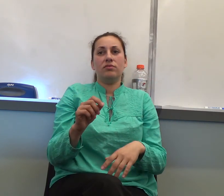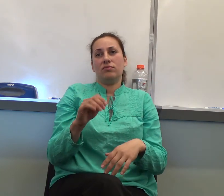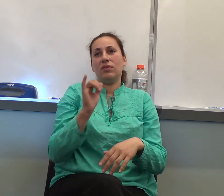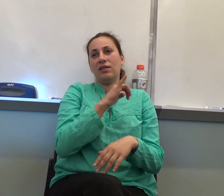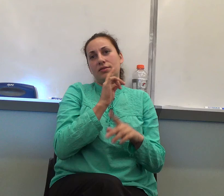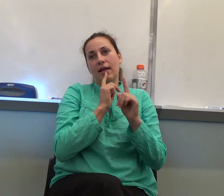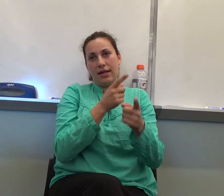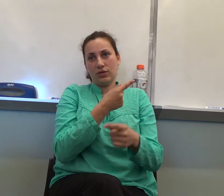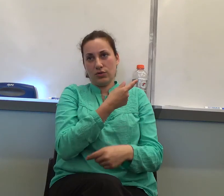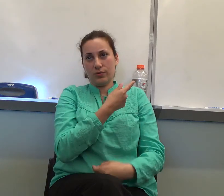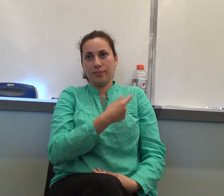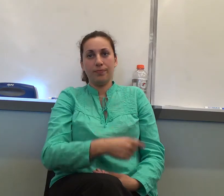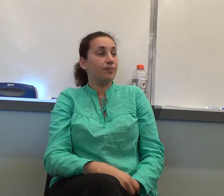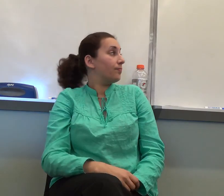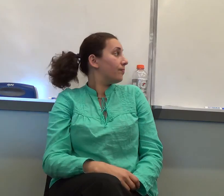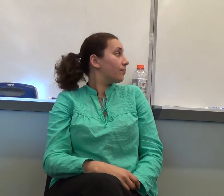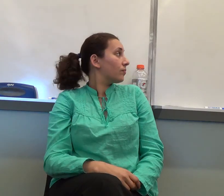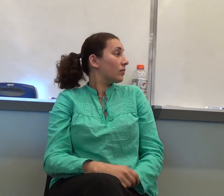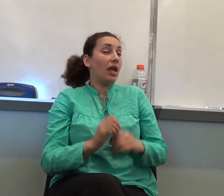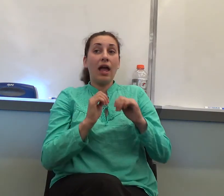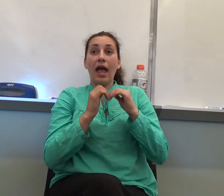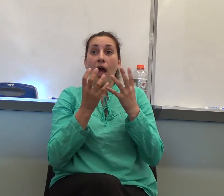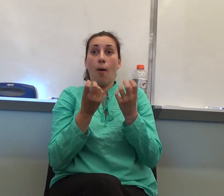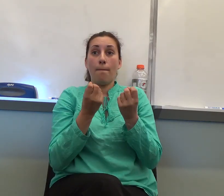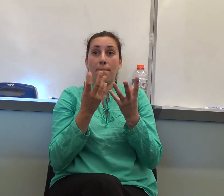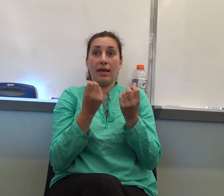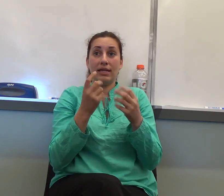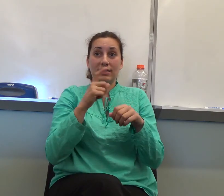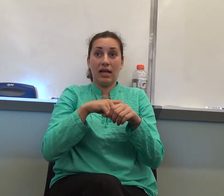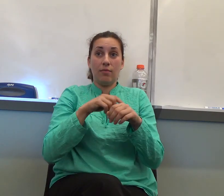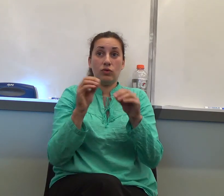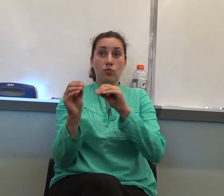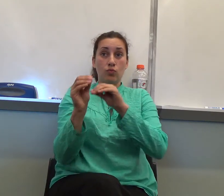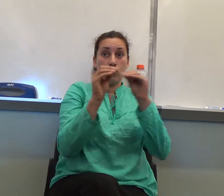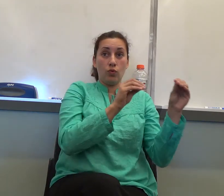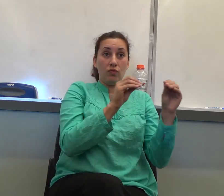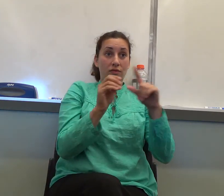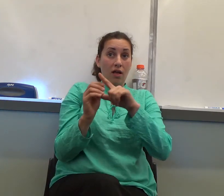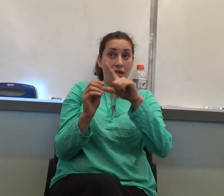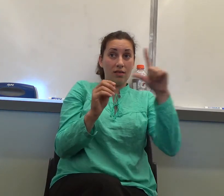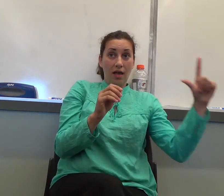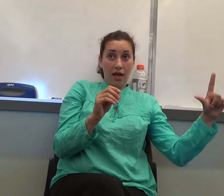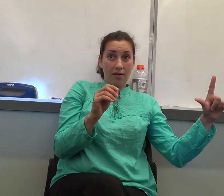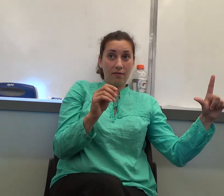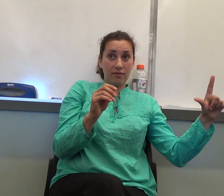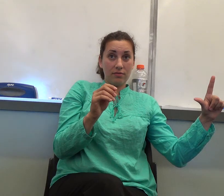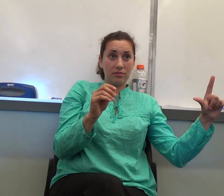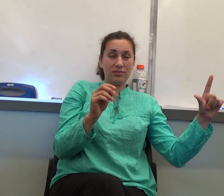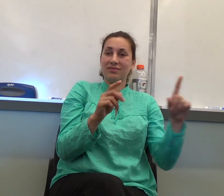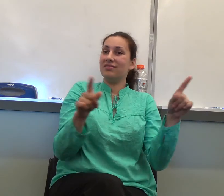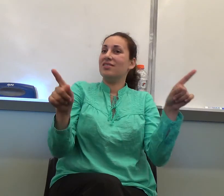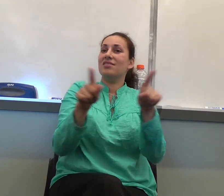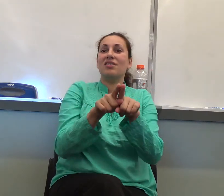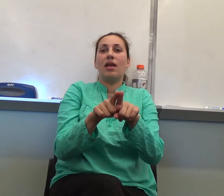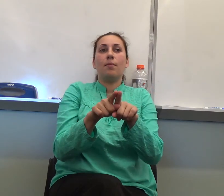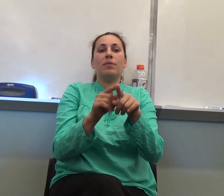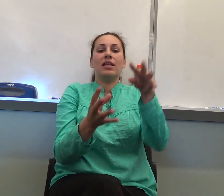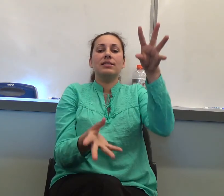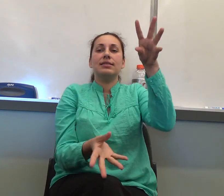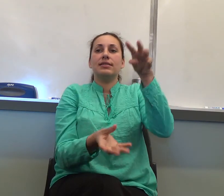the number of times you move to the left is the same as the sum of the